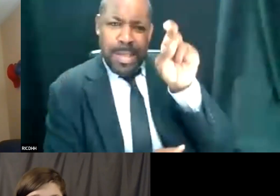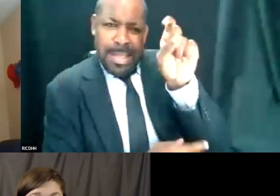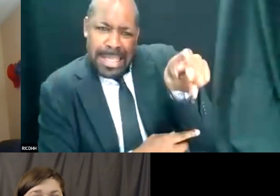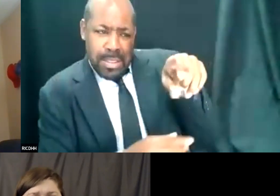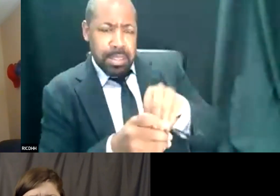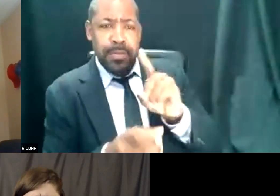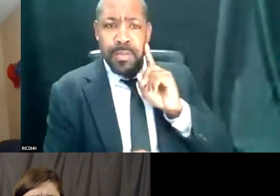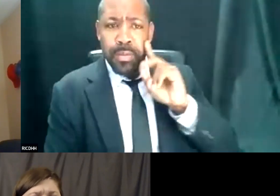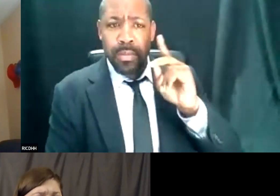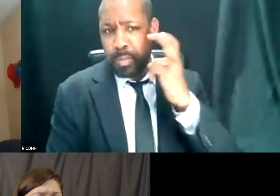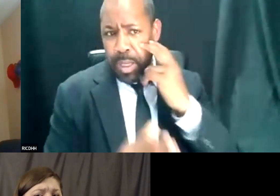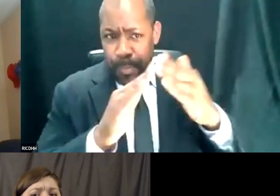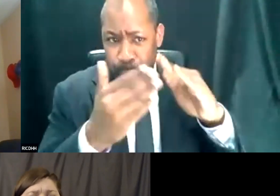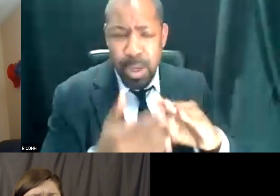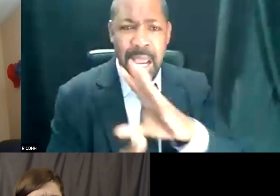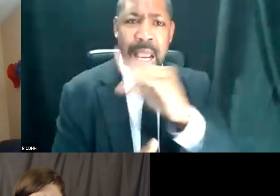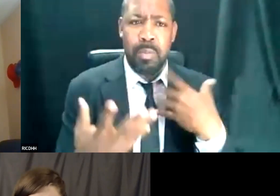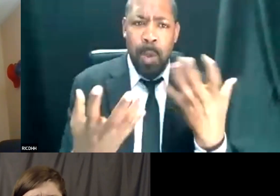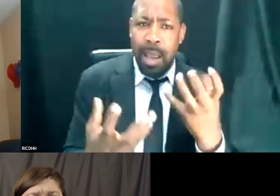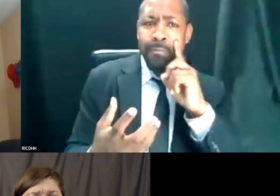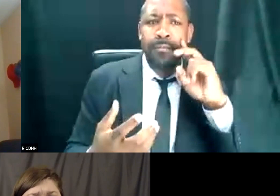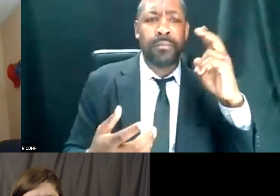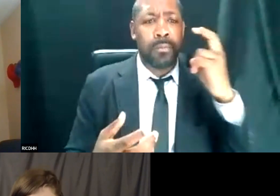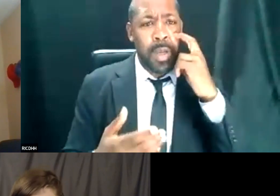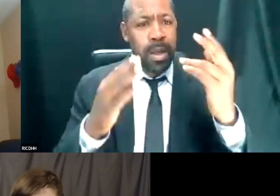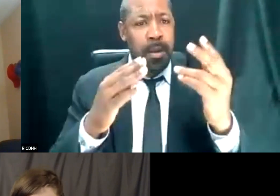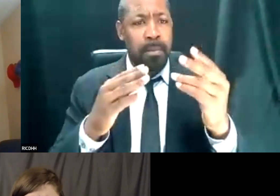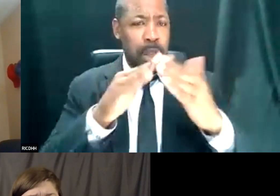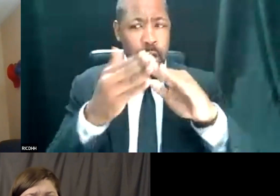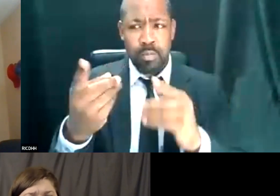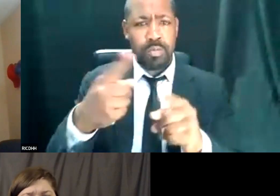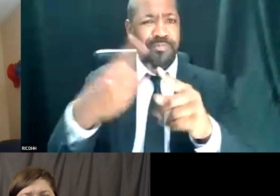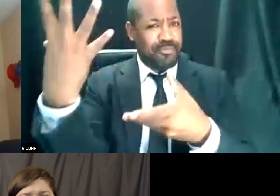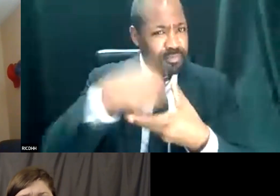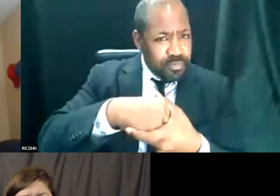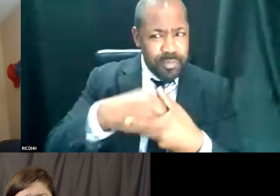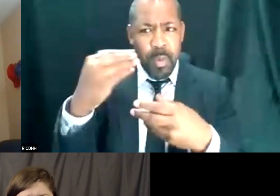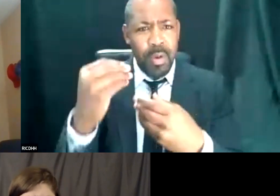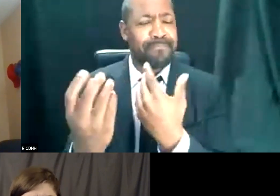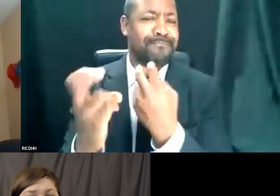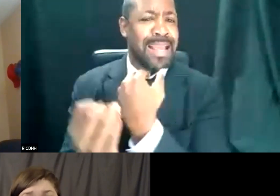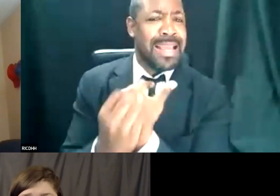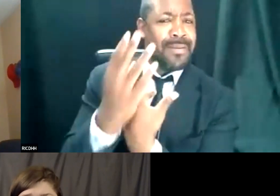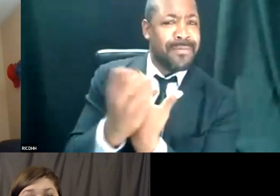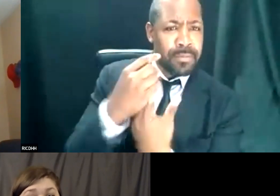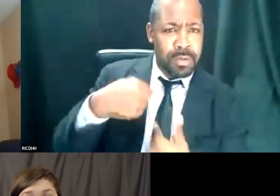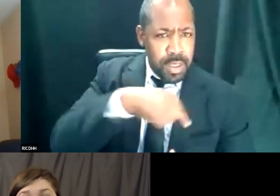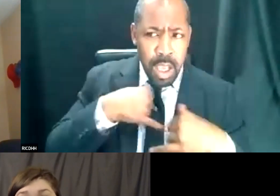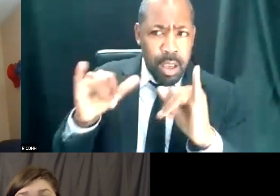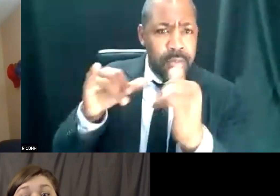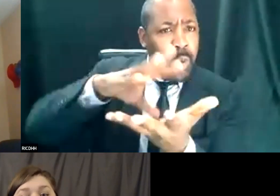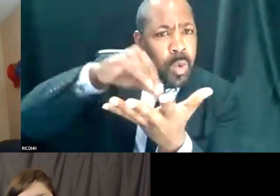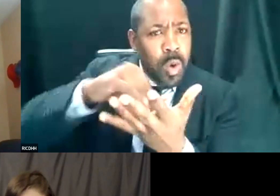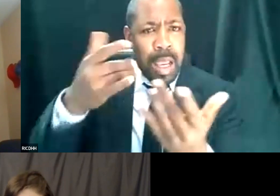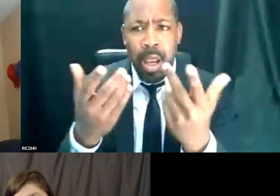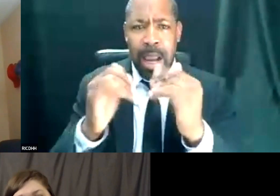ready, that we understand truly what is the need in the deaf-blind community, and that we want the deaf-blind community